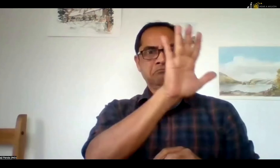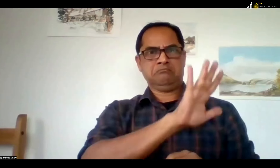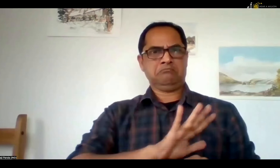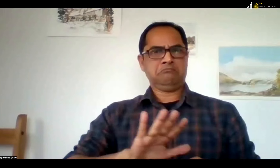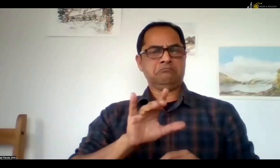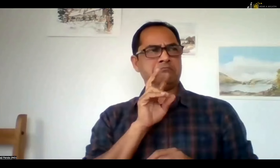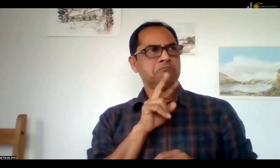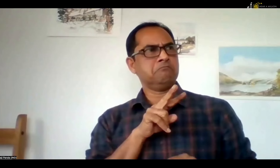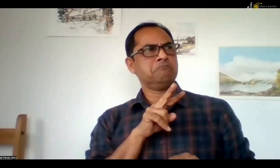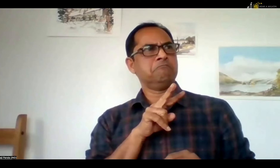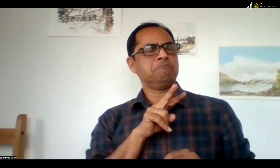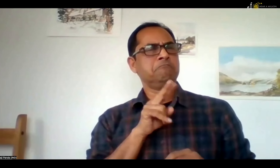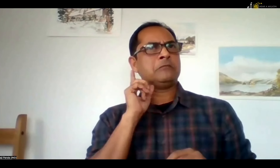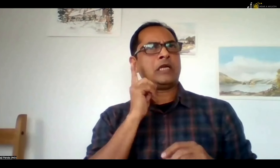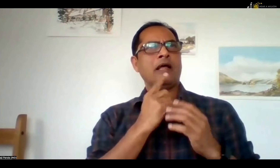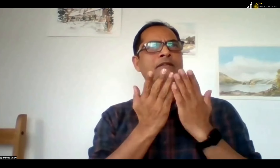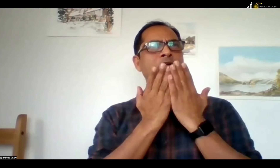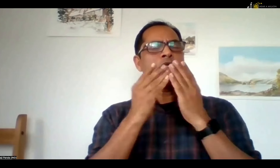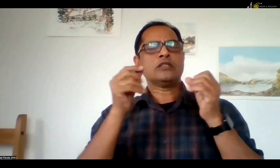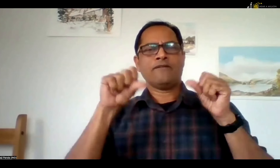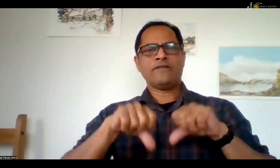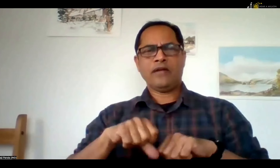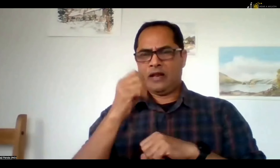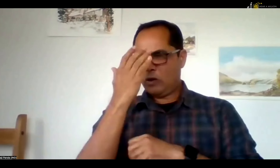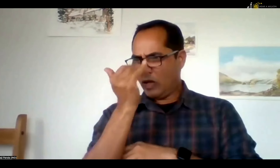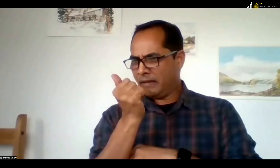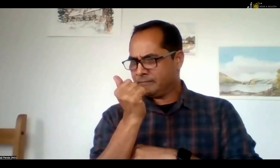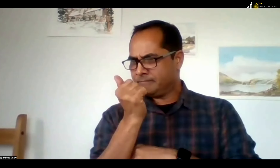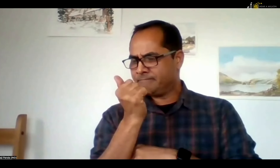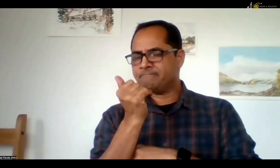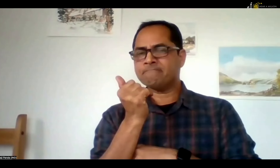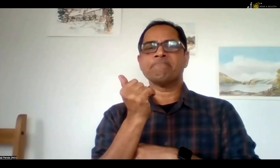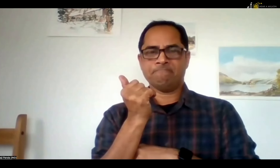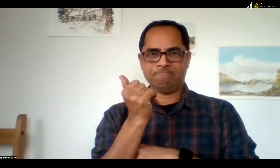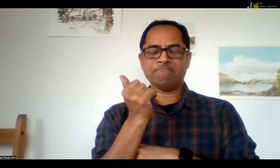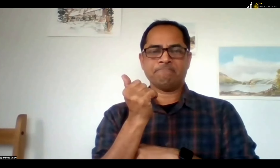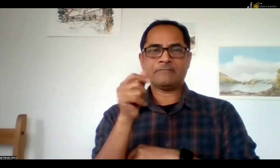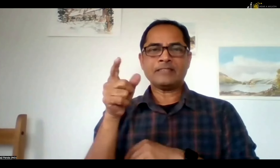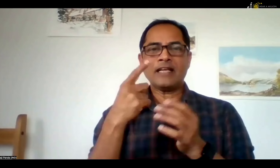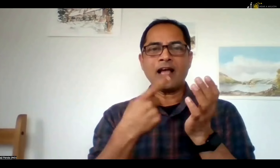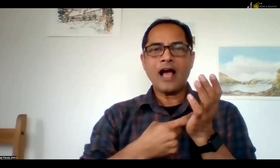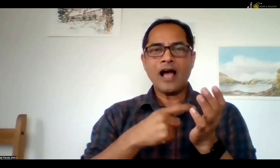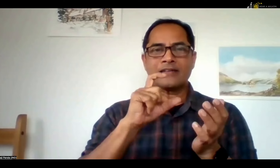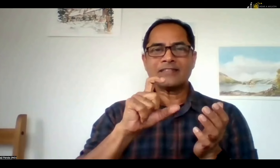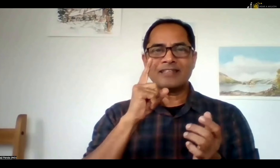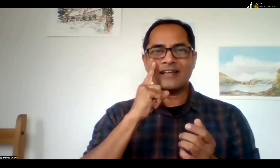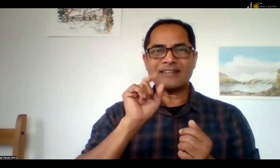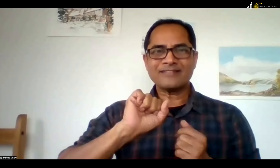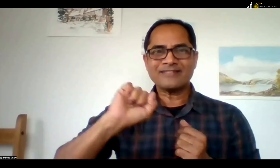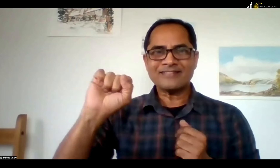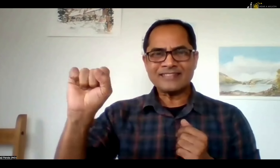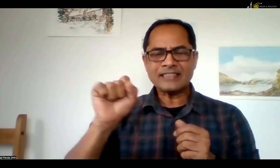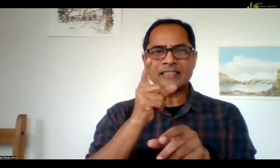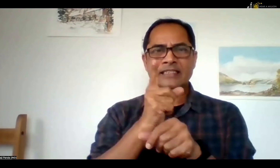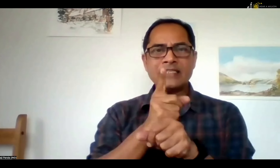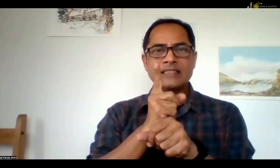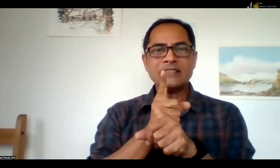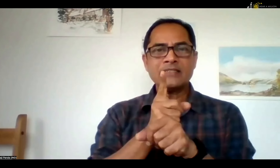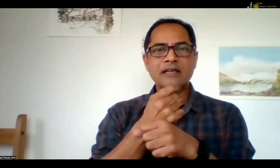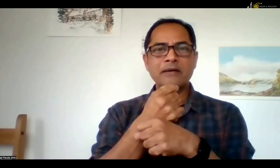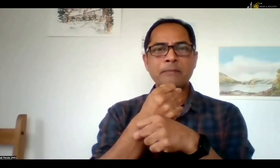Let me give you an example. When you look at the big question, why has deaf education